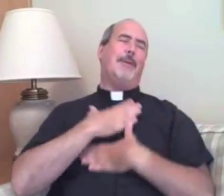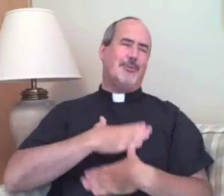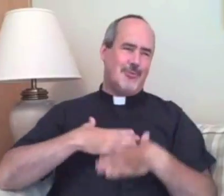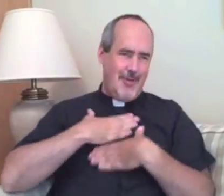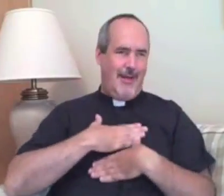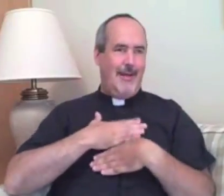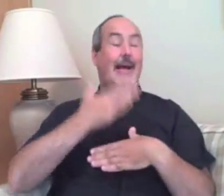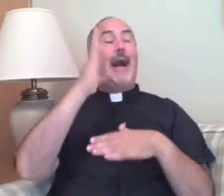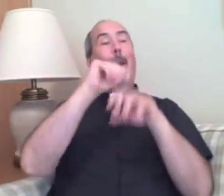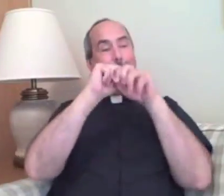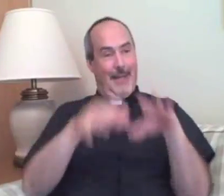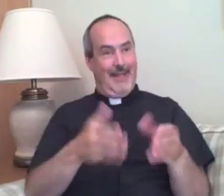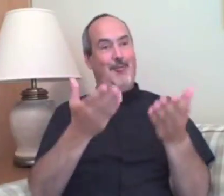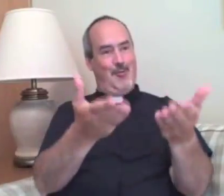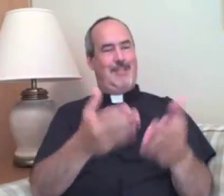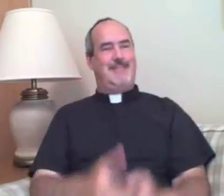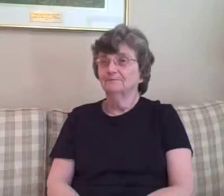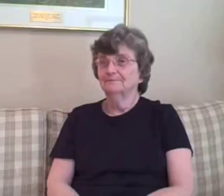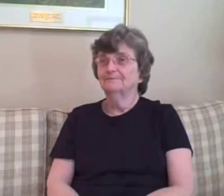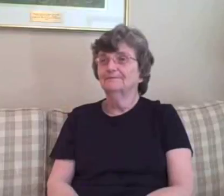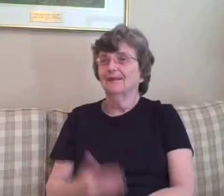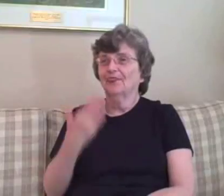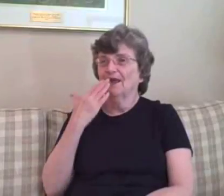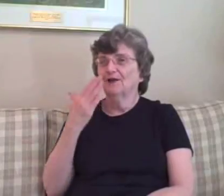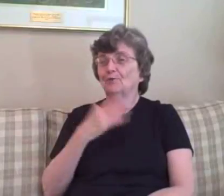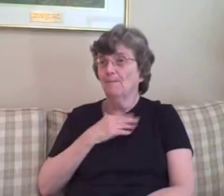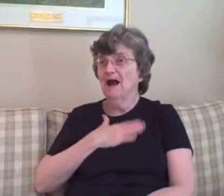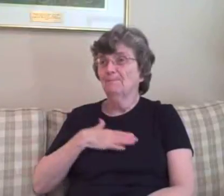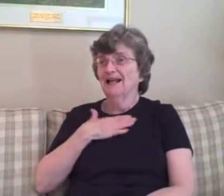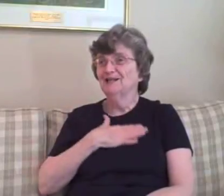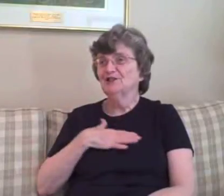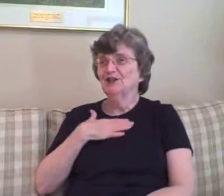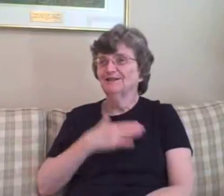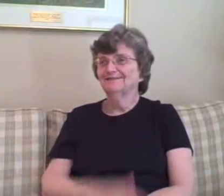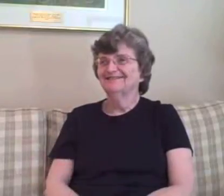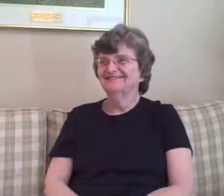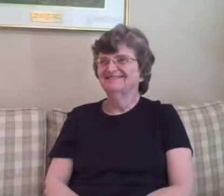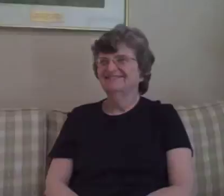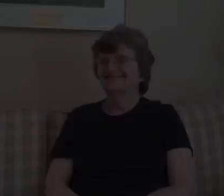much for your time in your interview today. God bless you. Thank you. My pleasure.